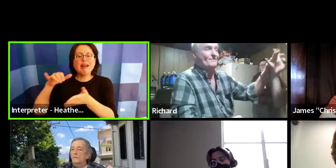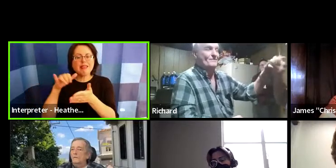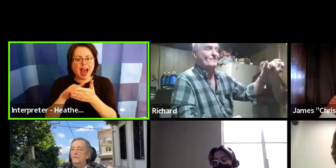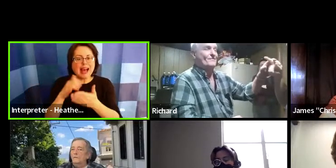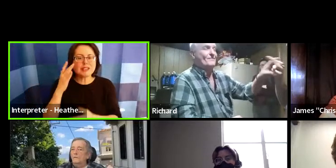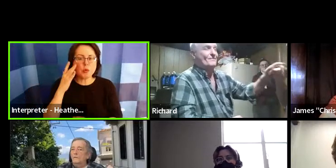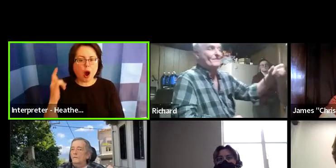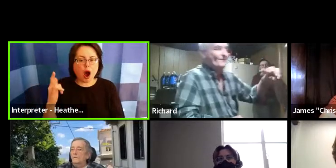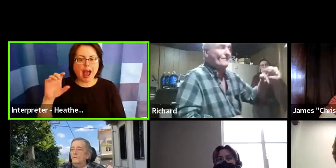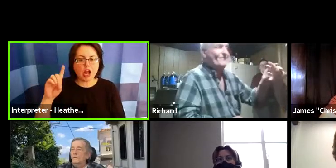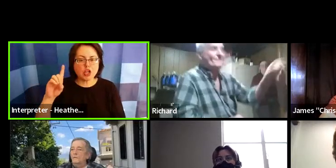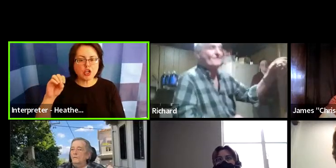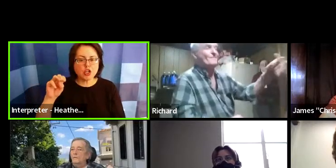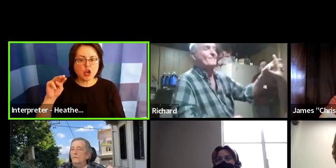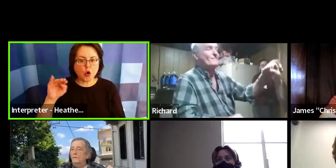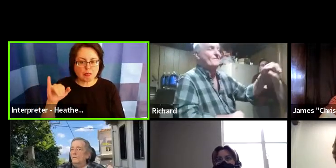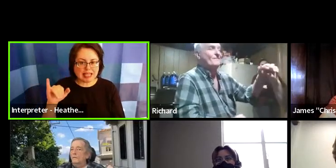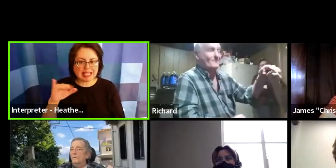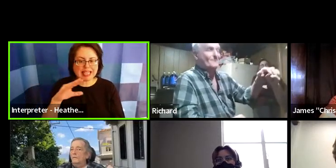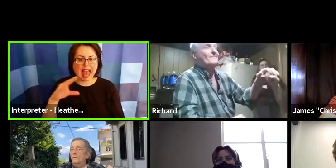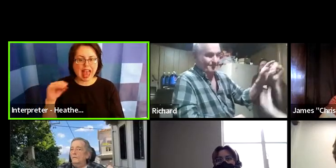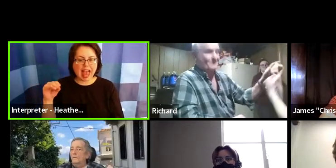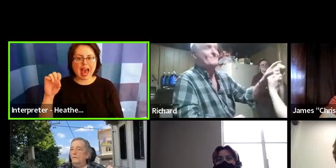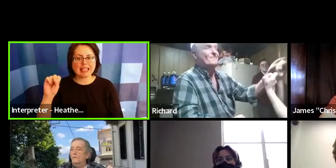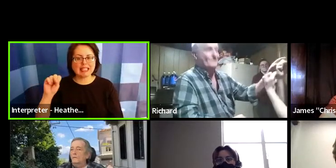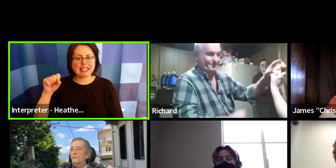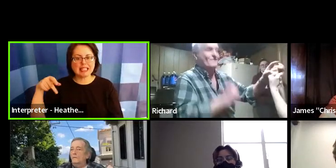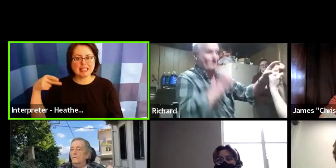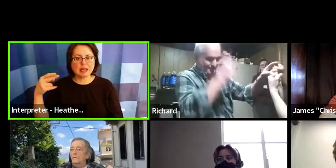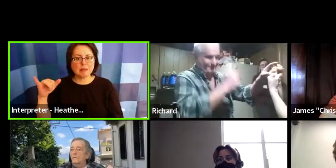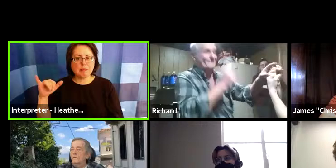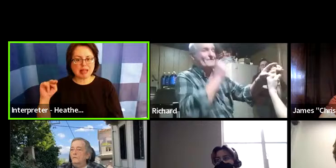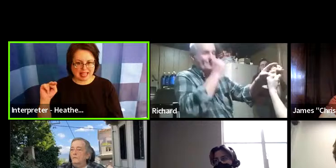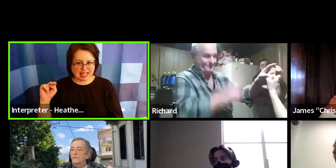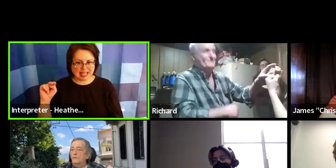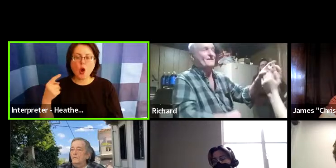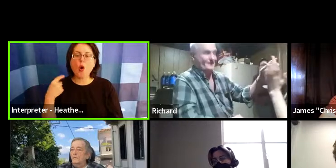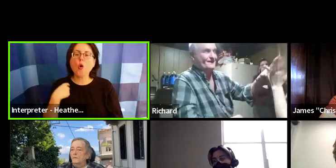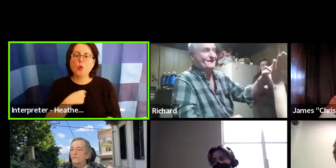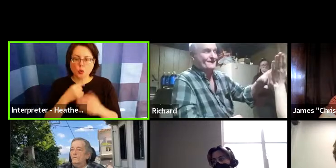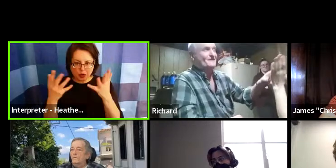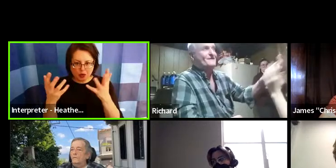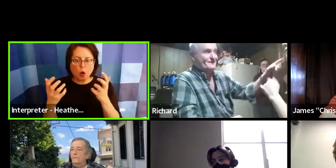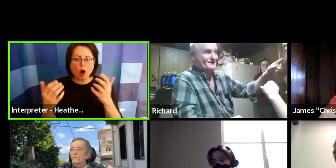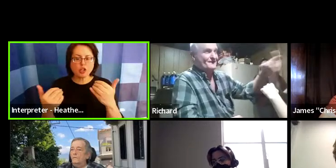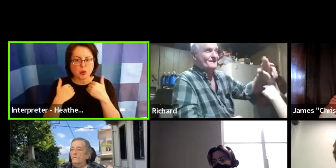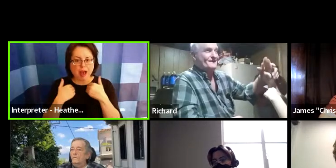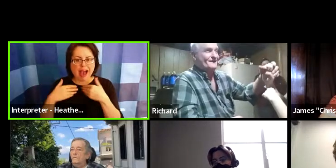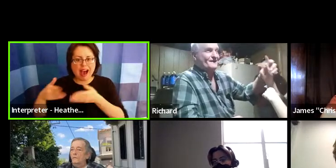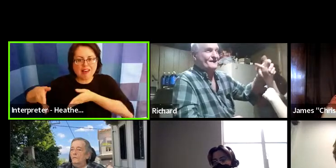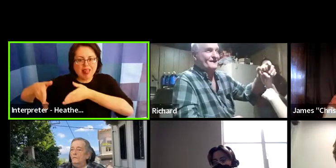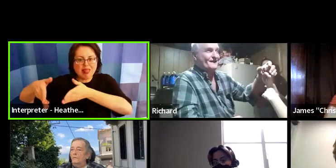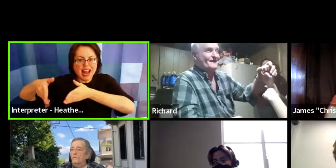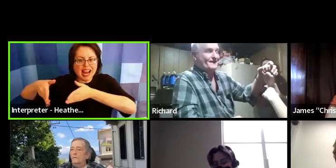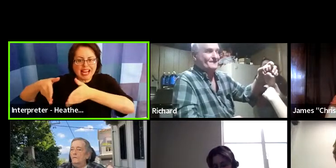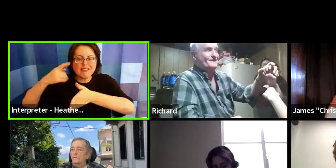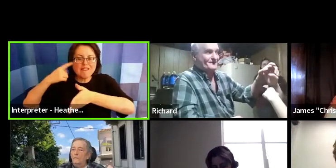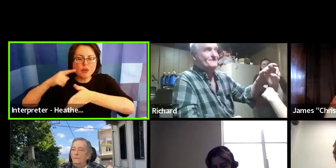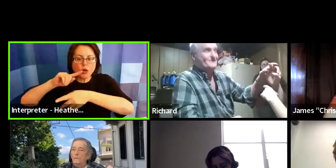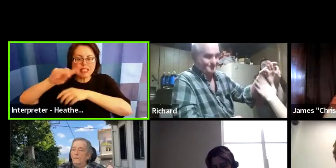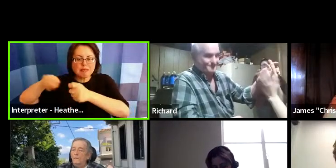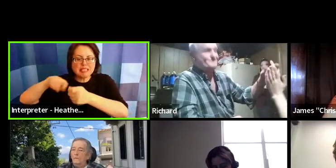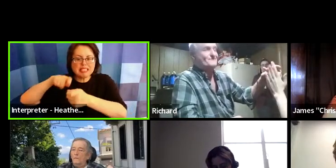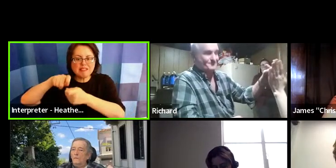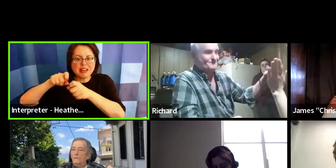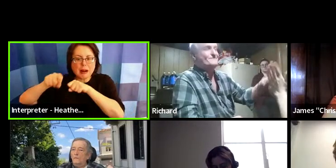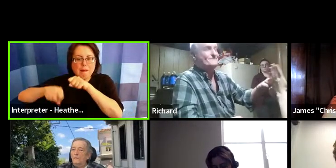supports the building out of bike infrastructure. We also have a feature on our app that is called Destinations that helps people